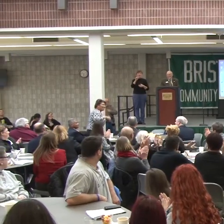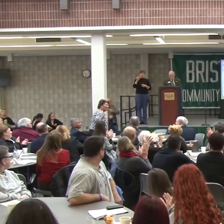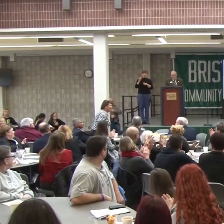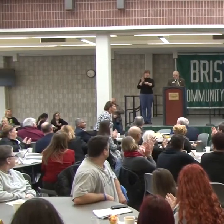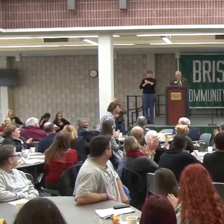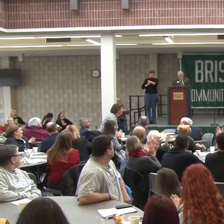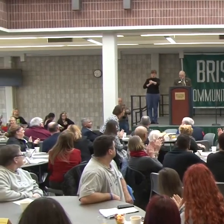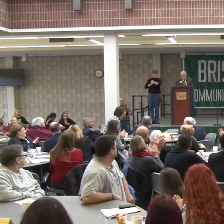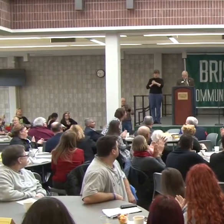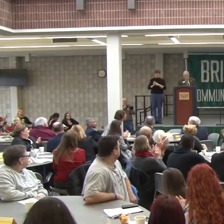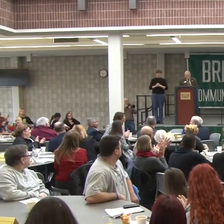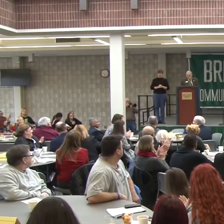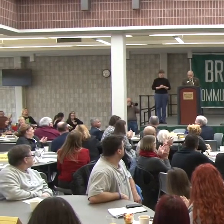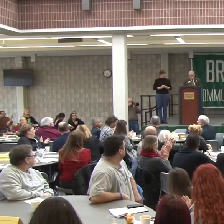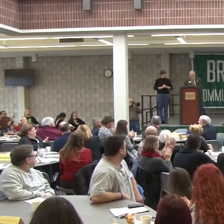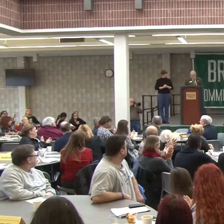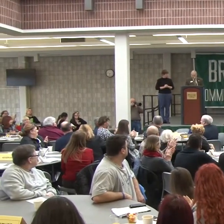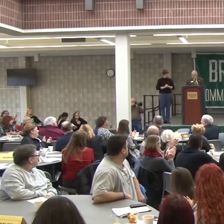Cynthia Rose.